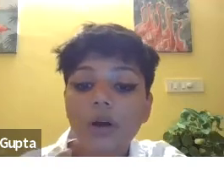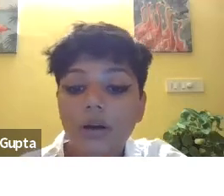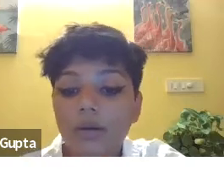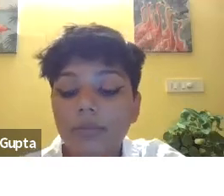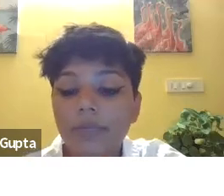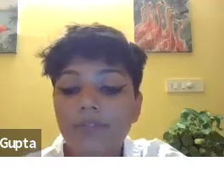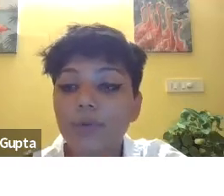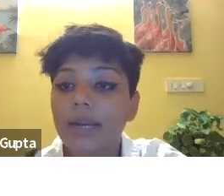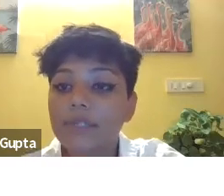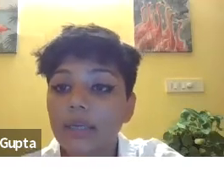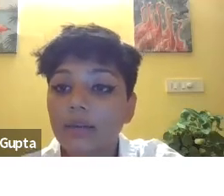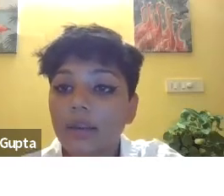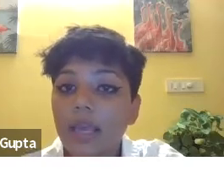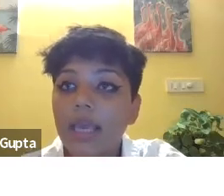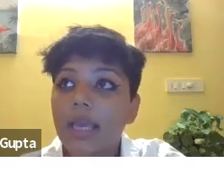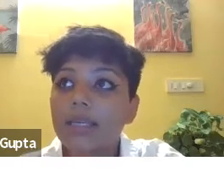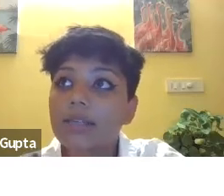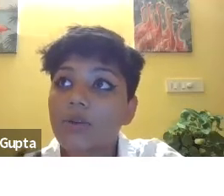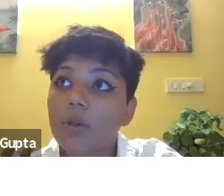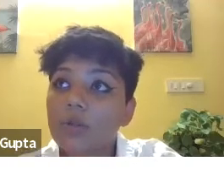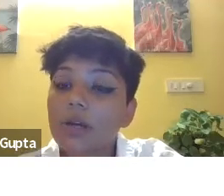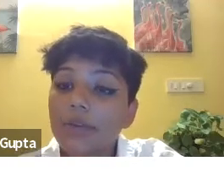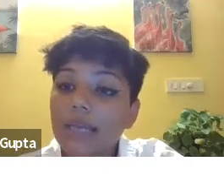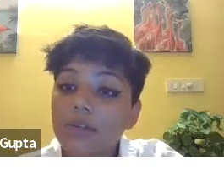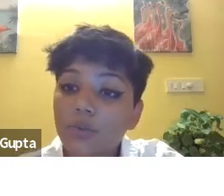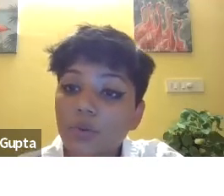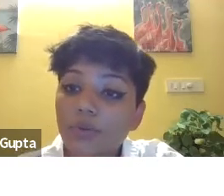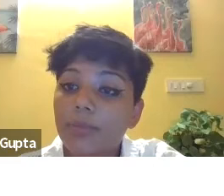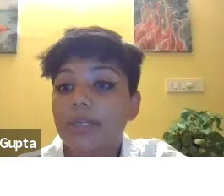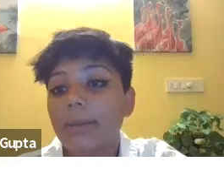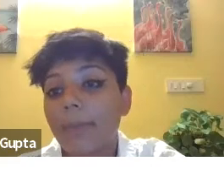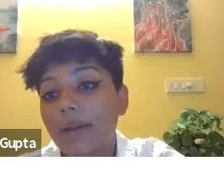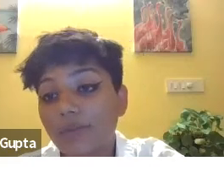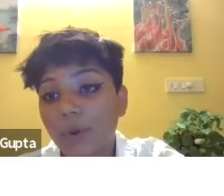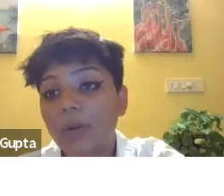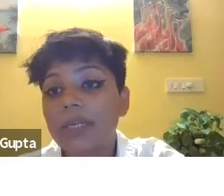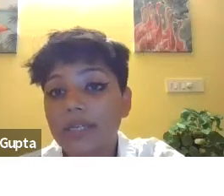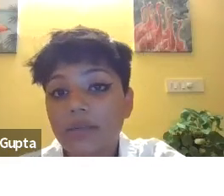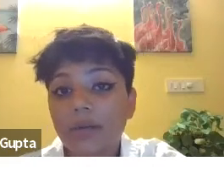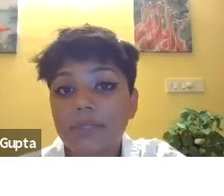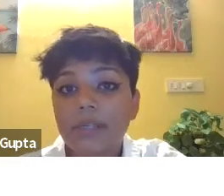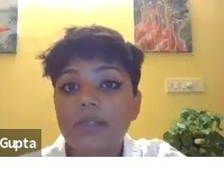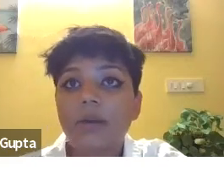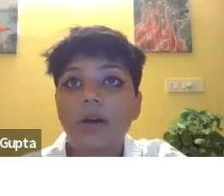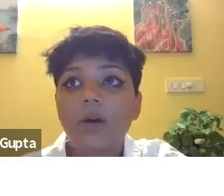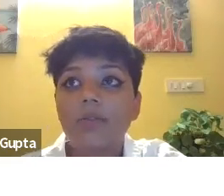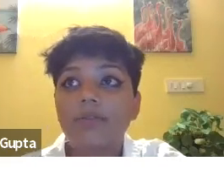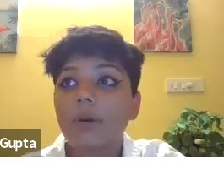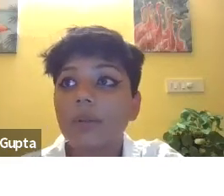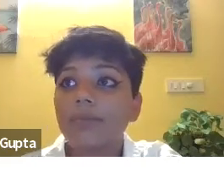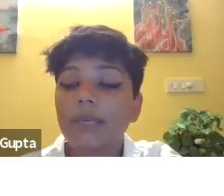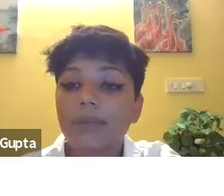to get photographs taken. It is also serving as a tool for the British Empire for documentation purposes